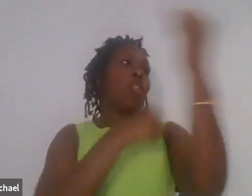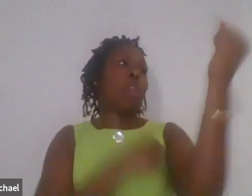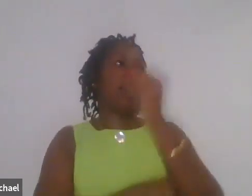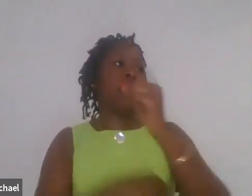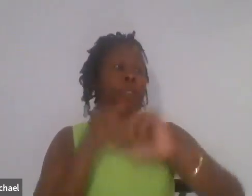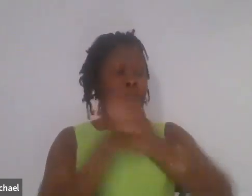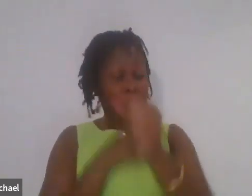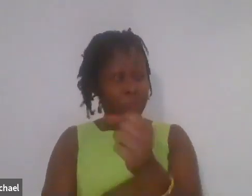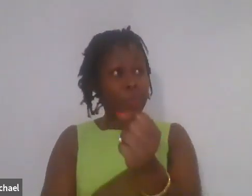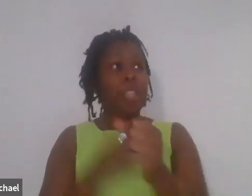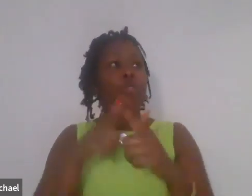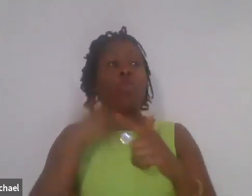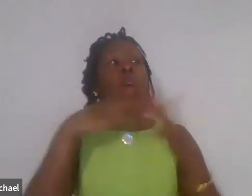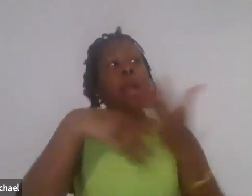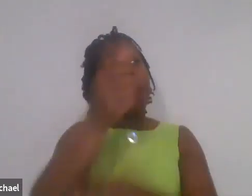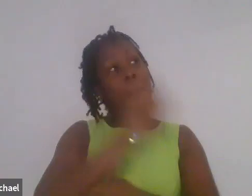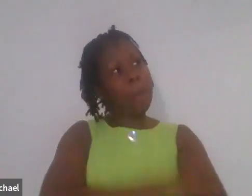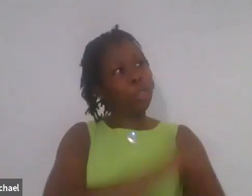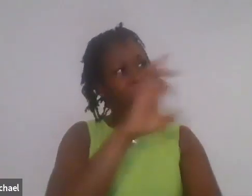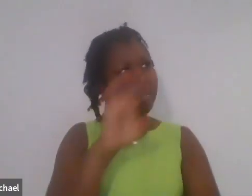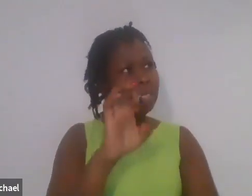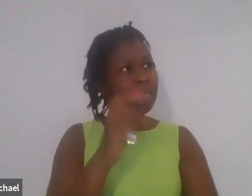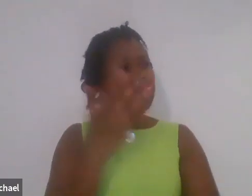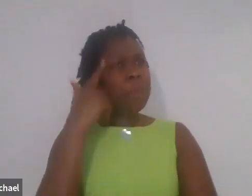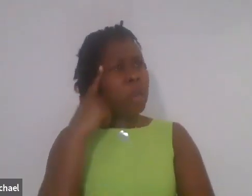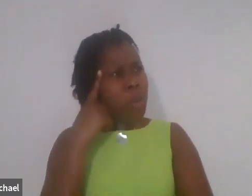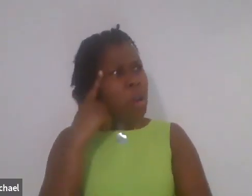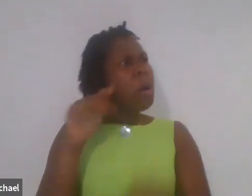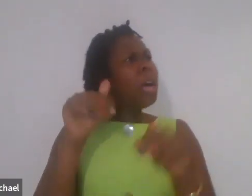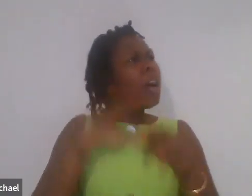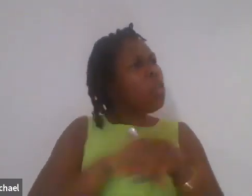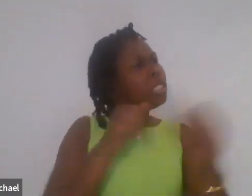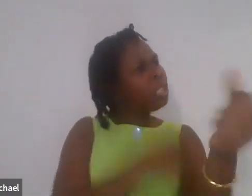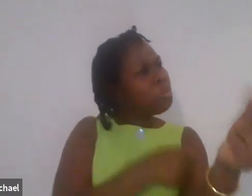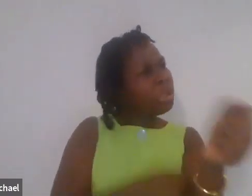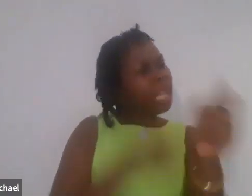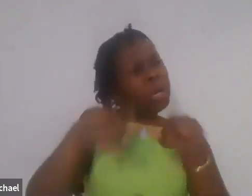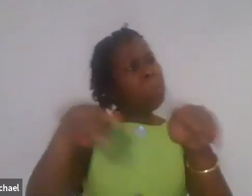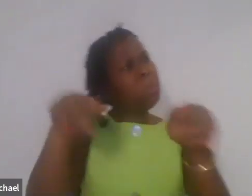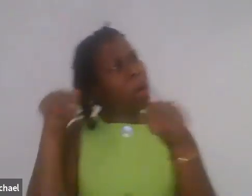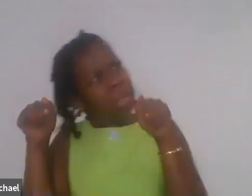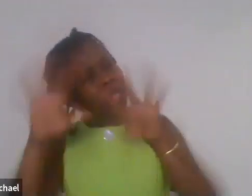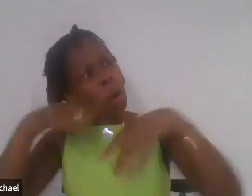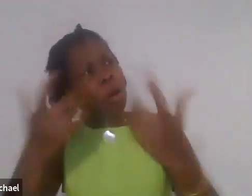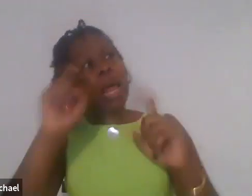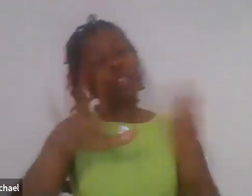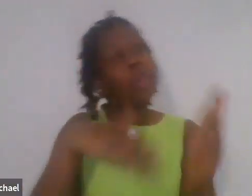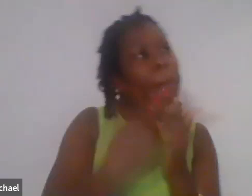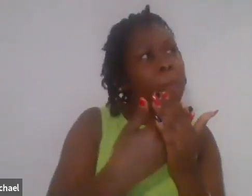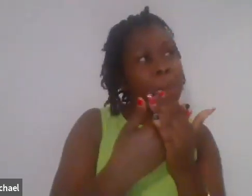So I got scholarship in the UK. Who can buy my school fees? I go to support. So I got somebody. Should I wait